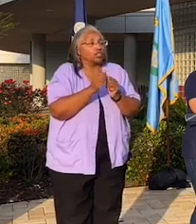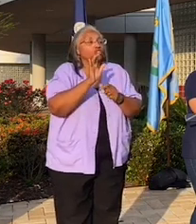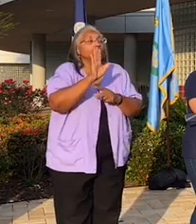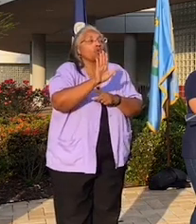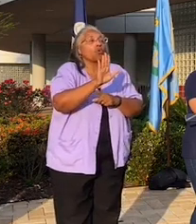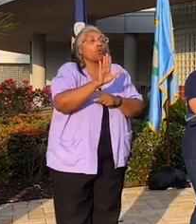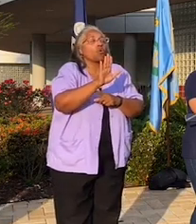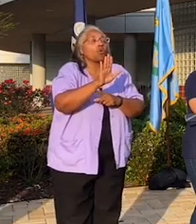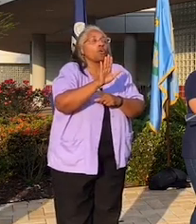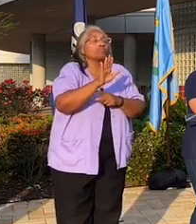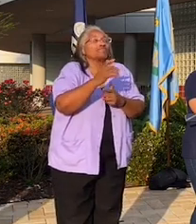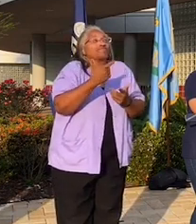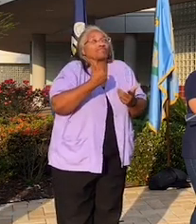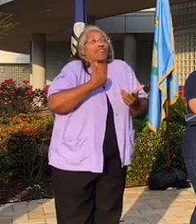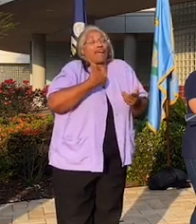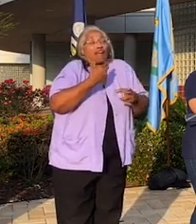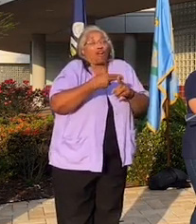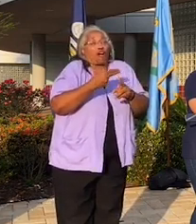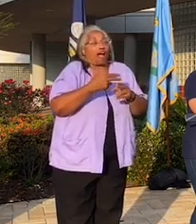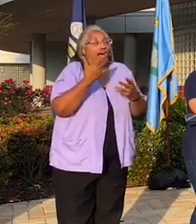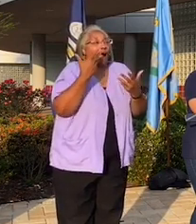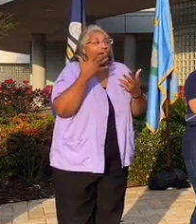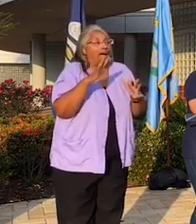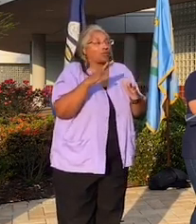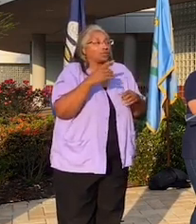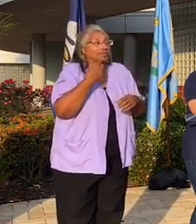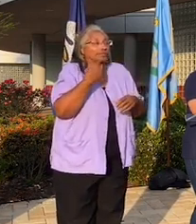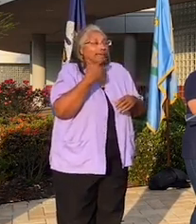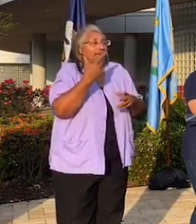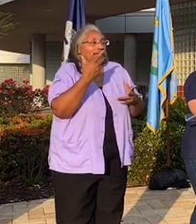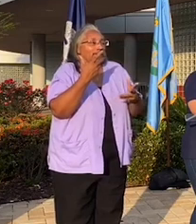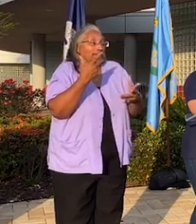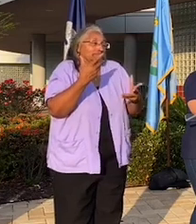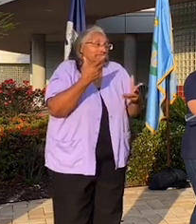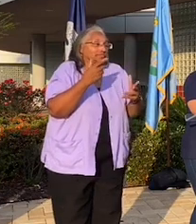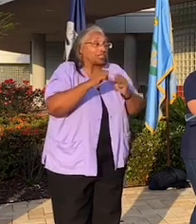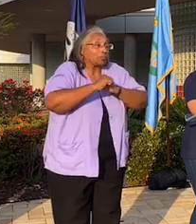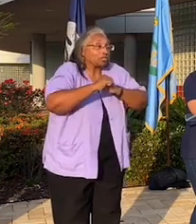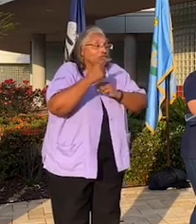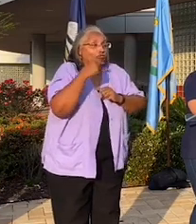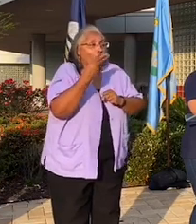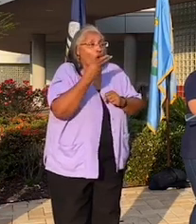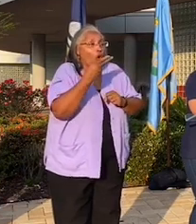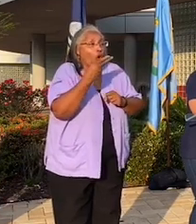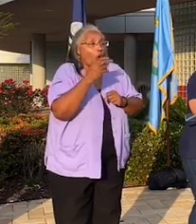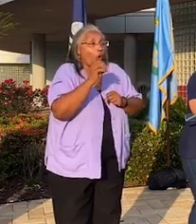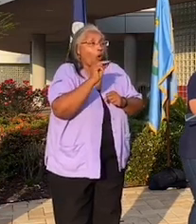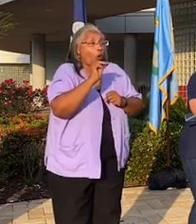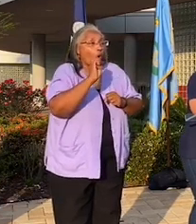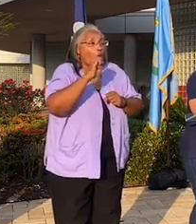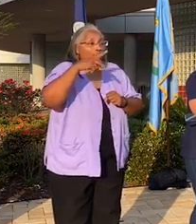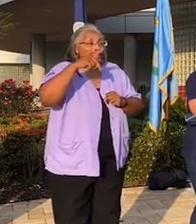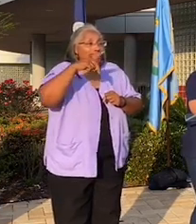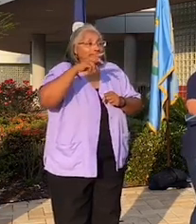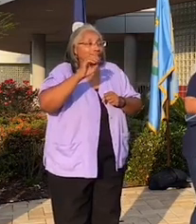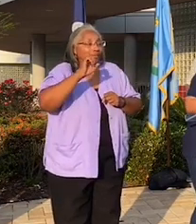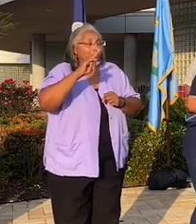your, I call it, I don't want to give a plug Home Depot, but it's like your, it's like your Home